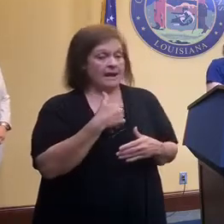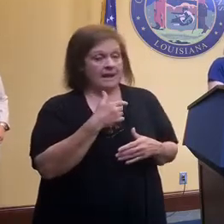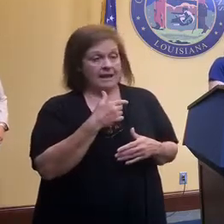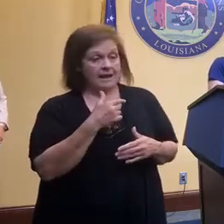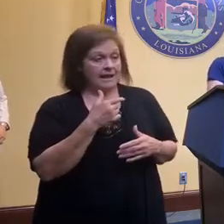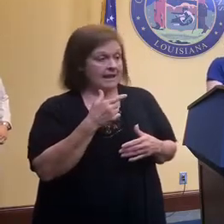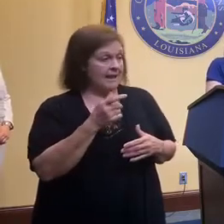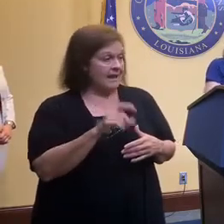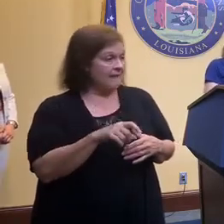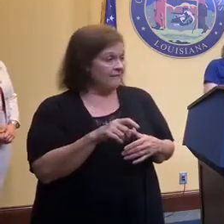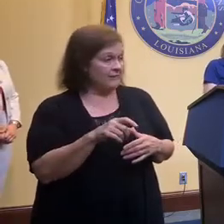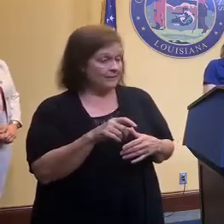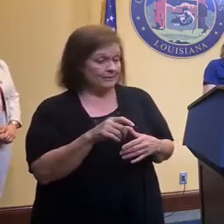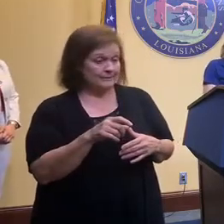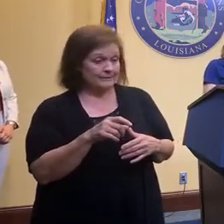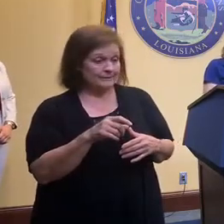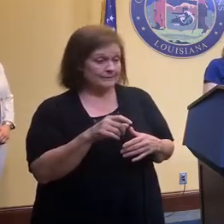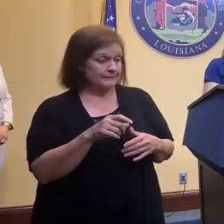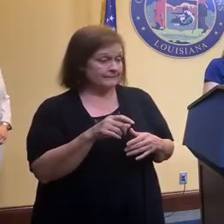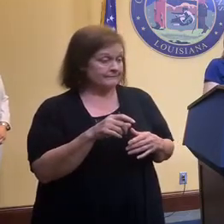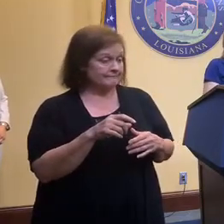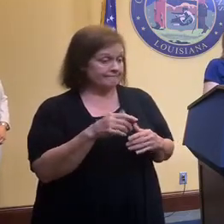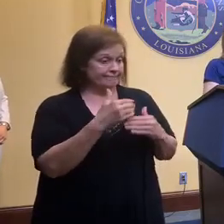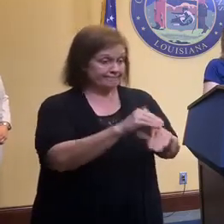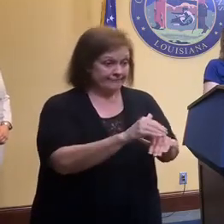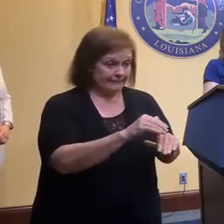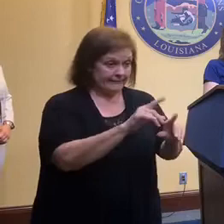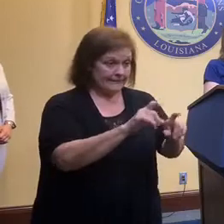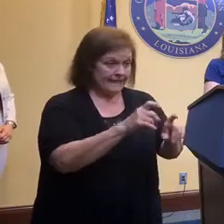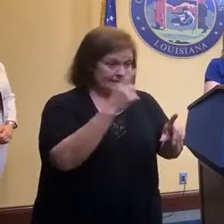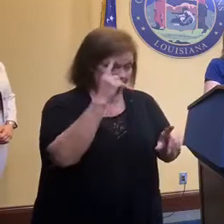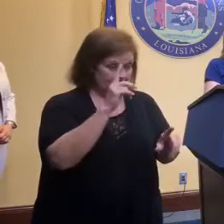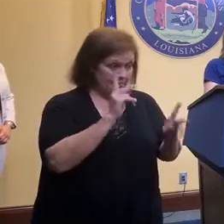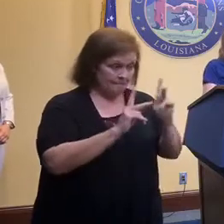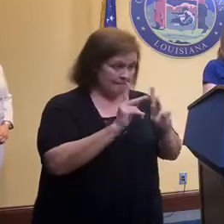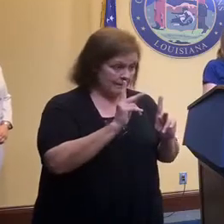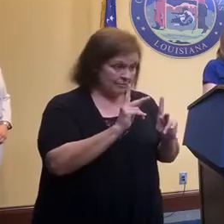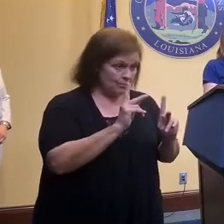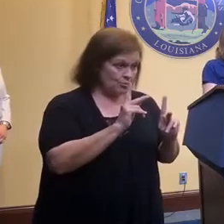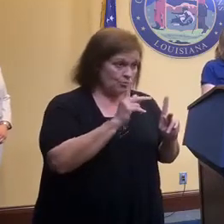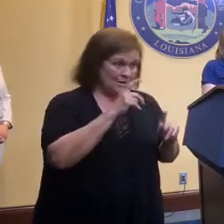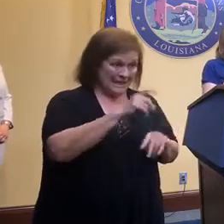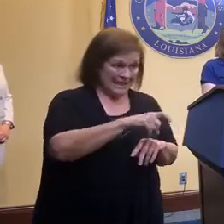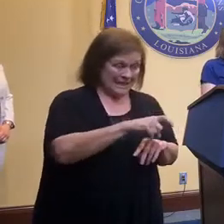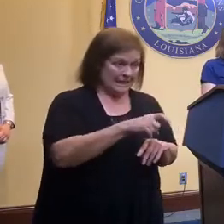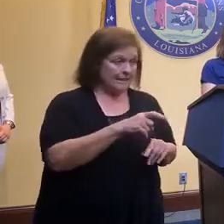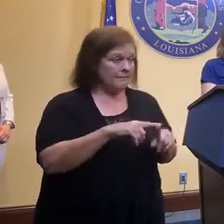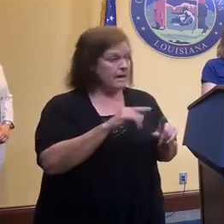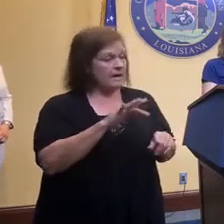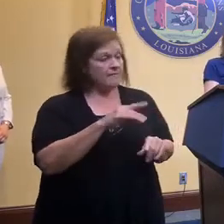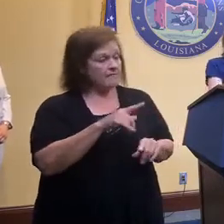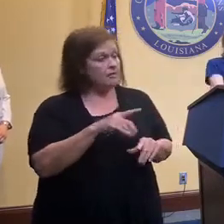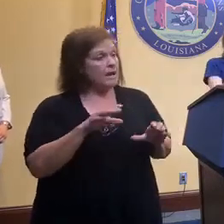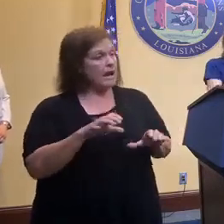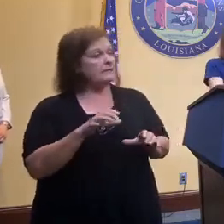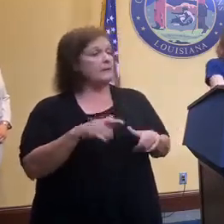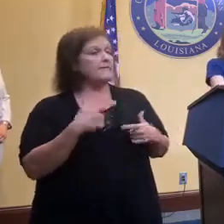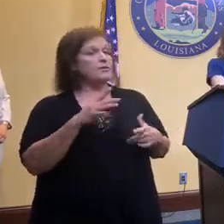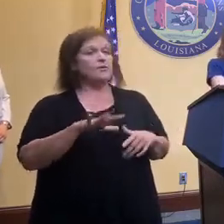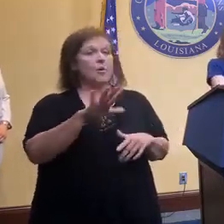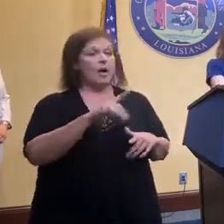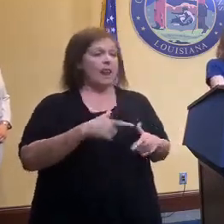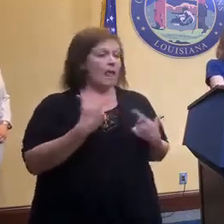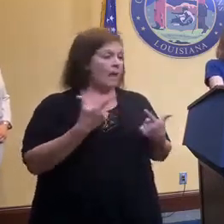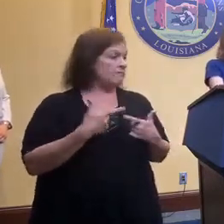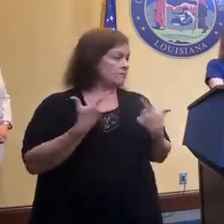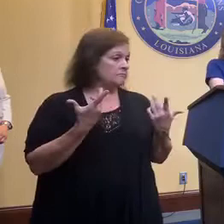put conditions back on who can get tested. Again, if we're all acting and living our lives as if everyone around us